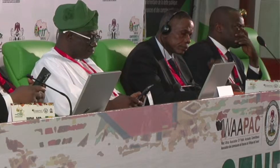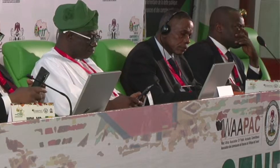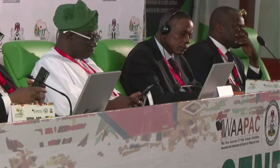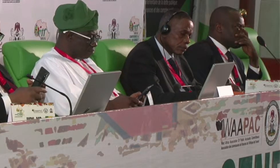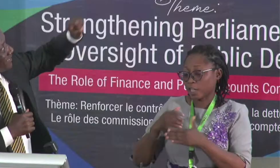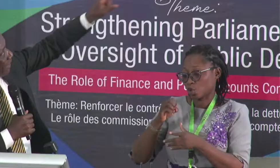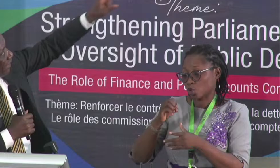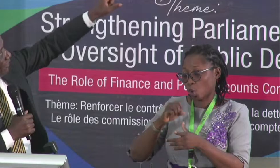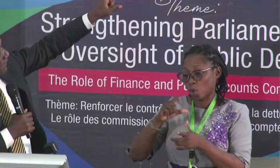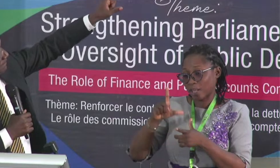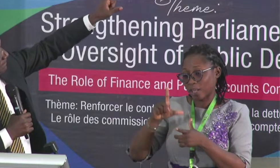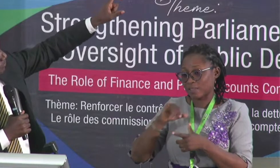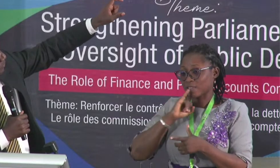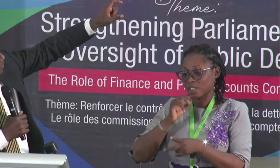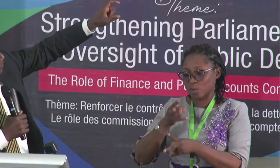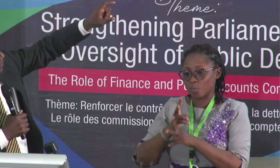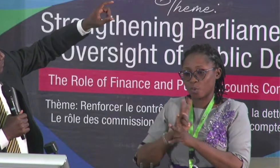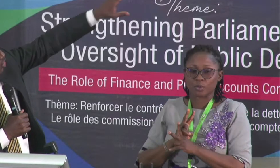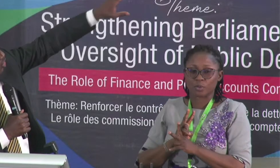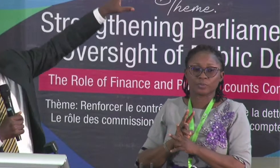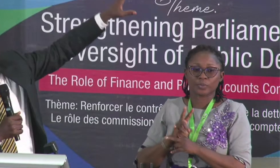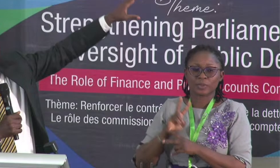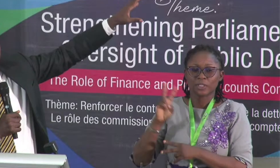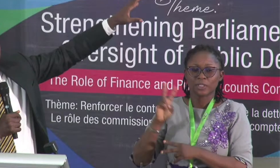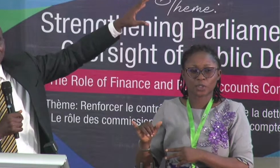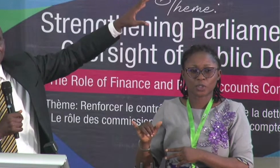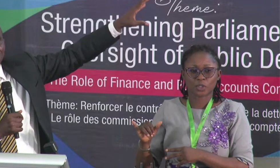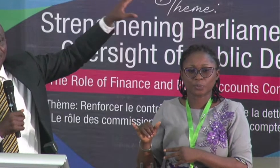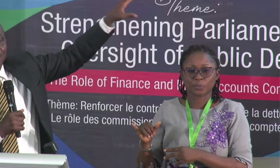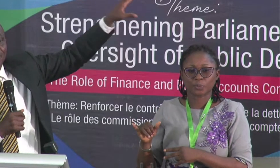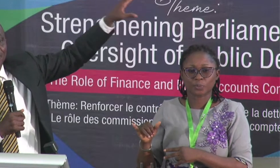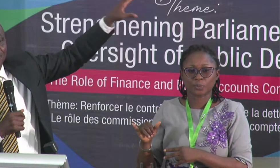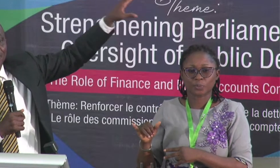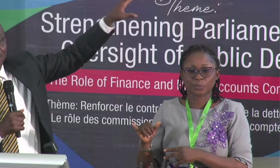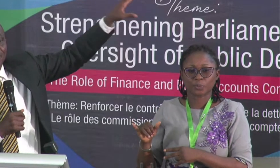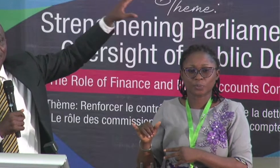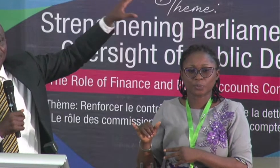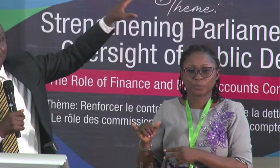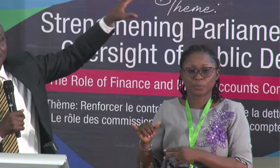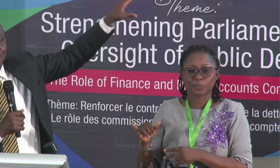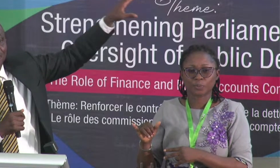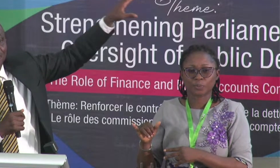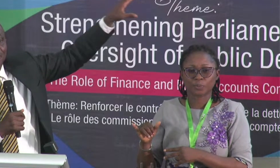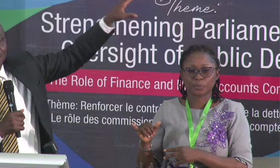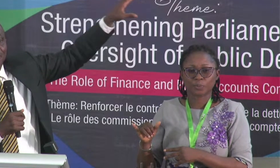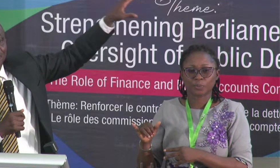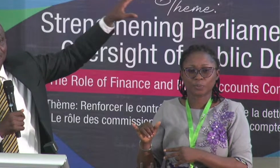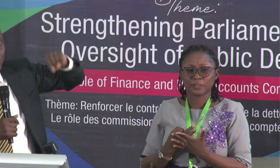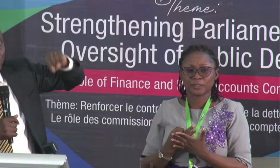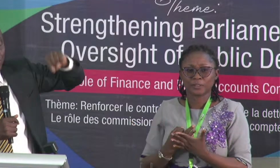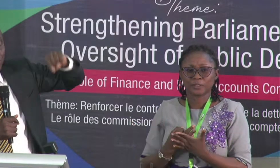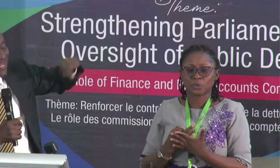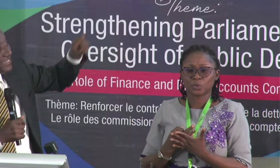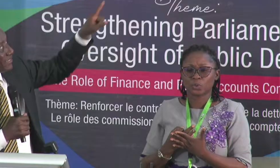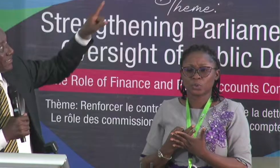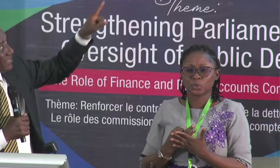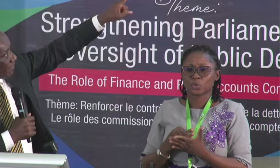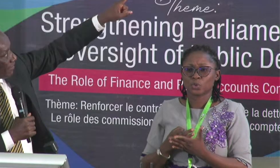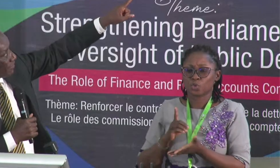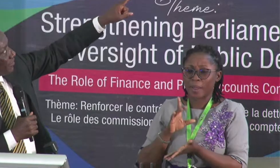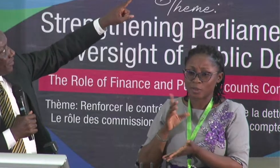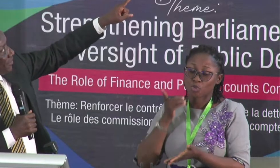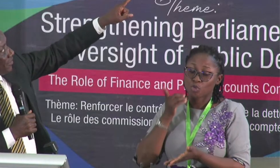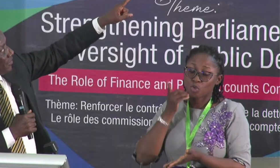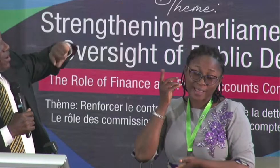capital. Secondly, so ordinarily, public finance, development should be financed with domestic